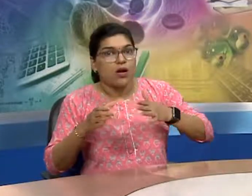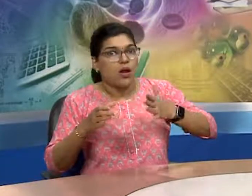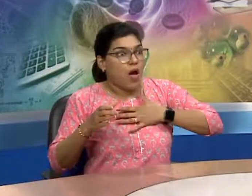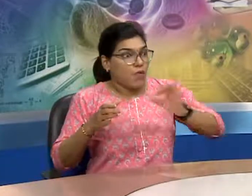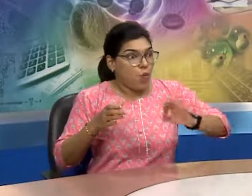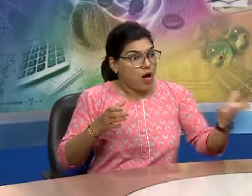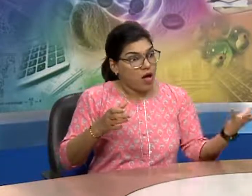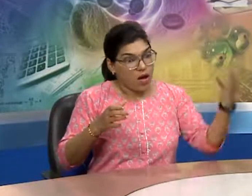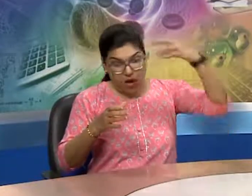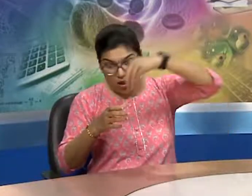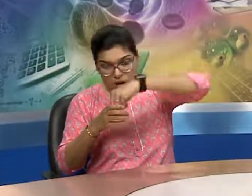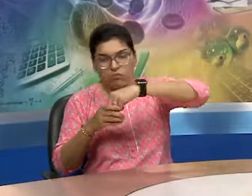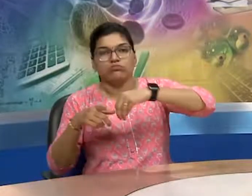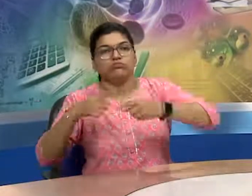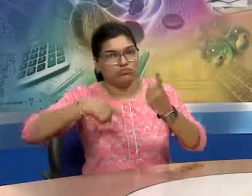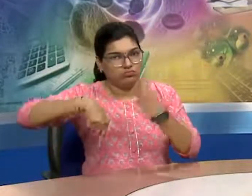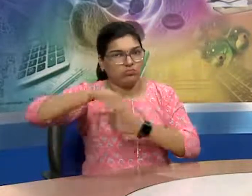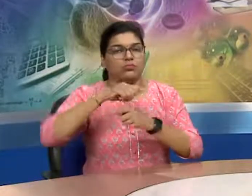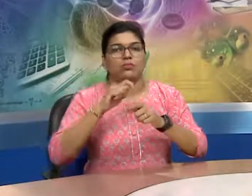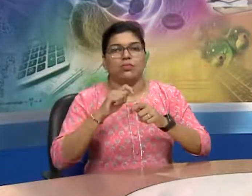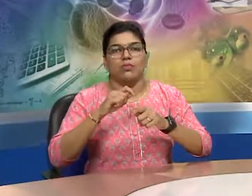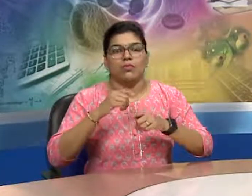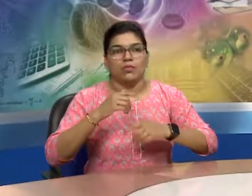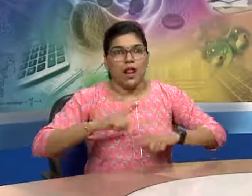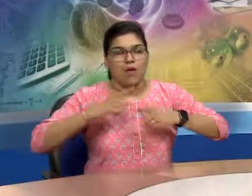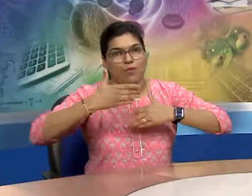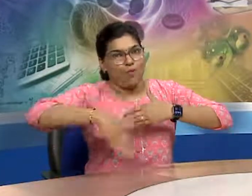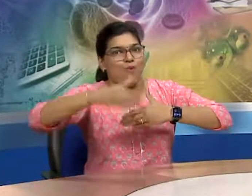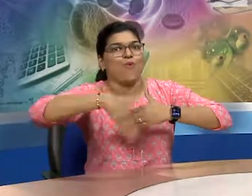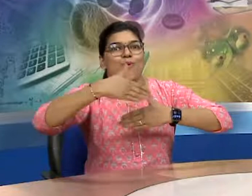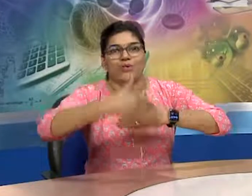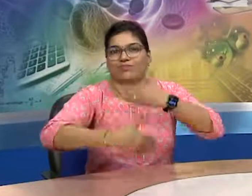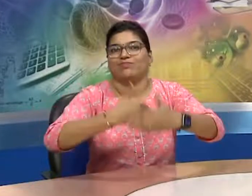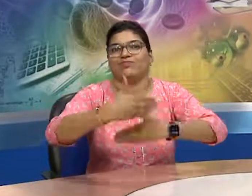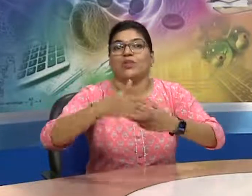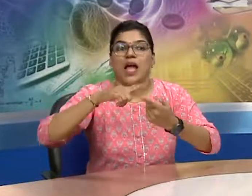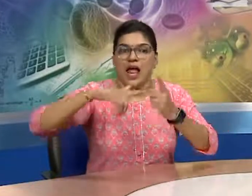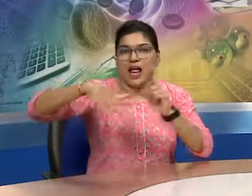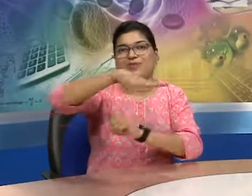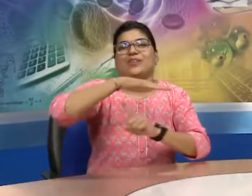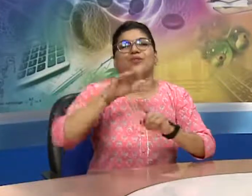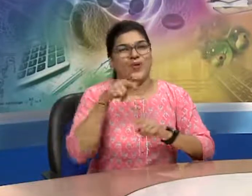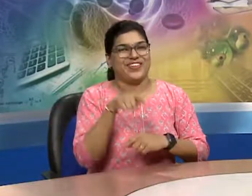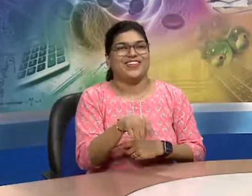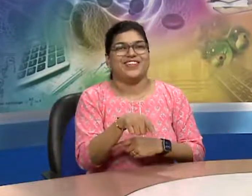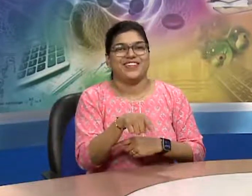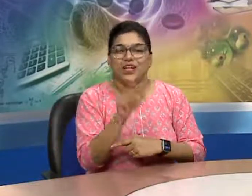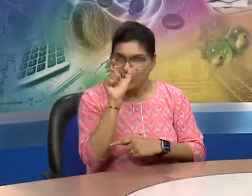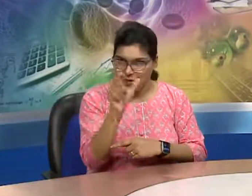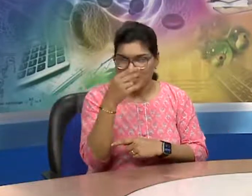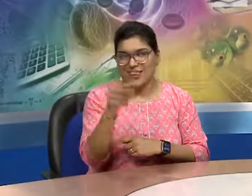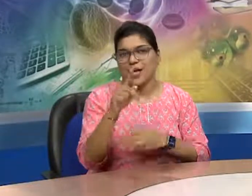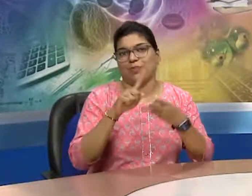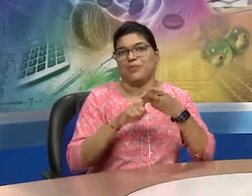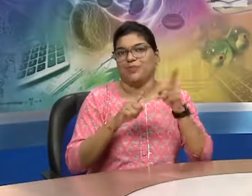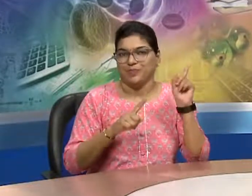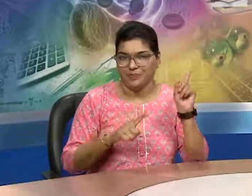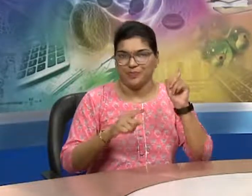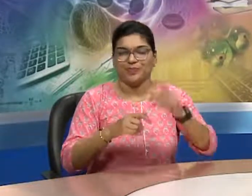similarly, plants also need us, air also need us to continue move forward in